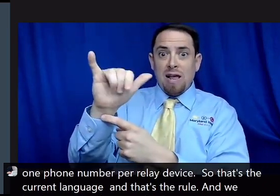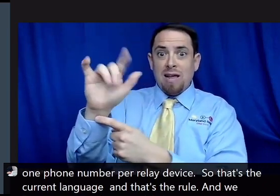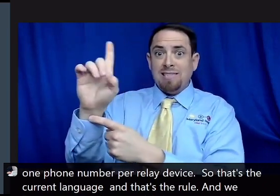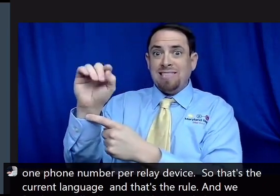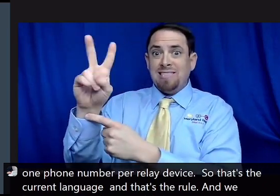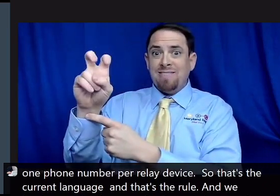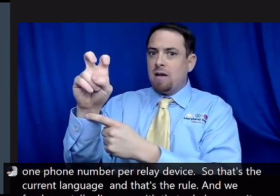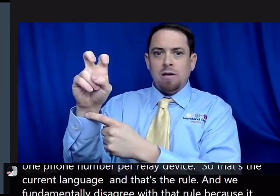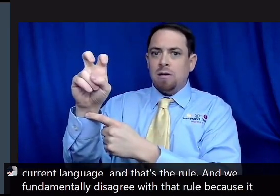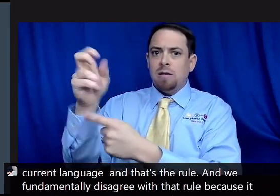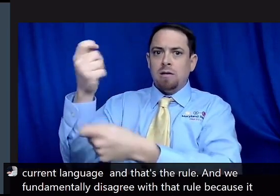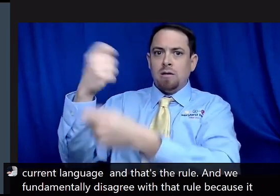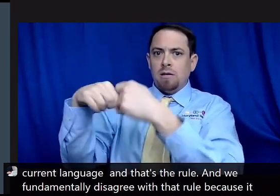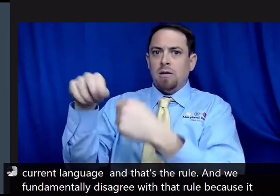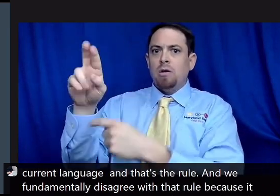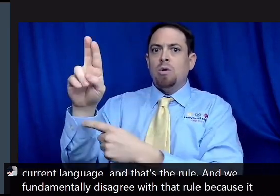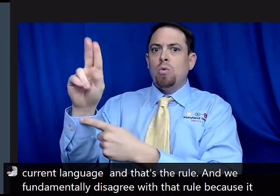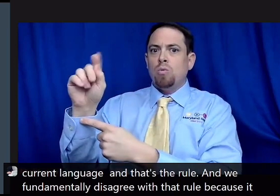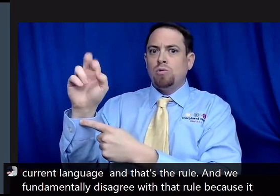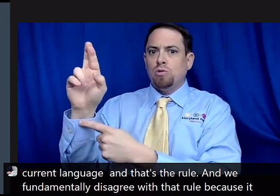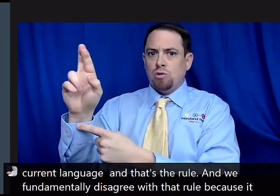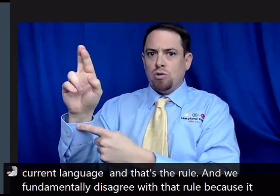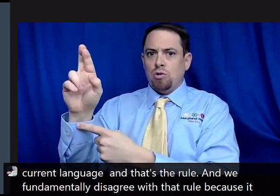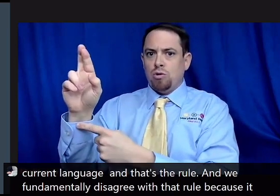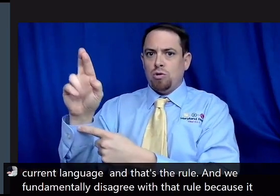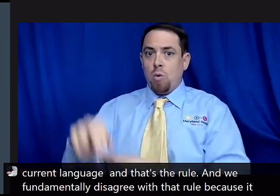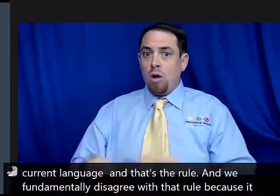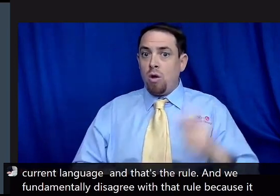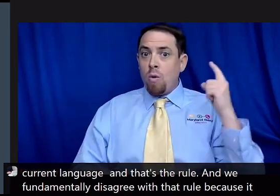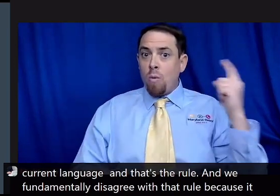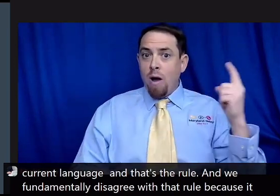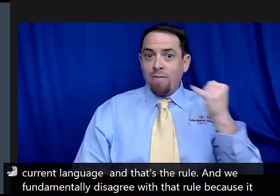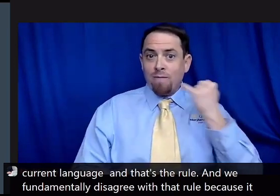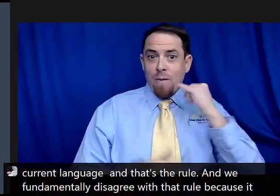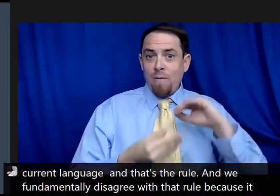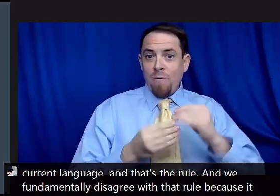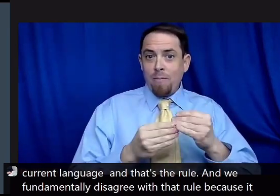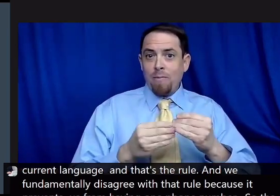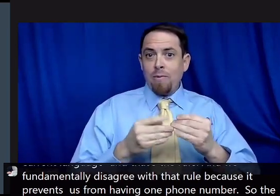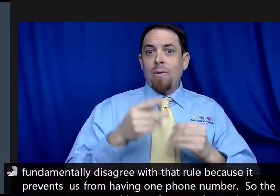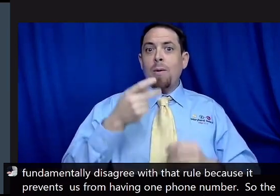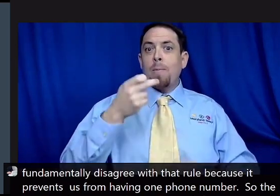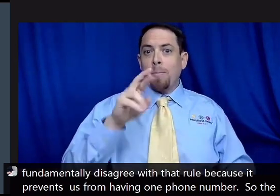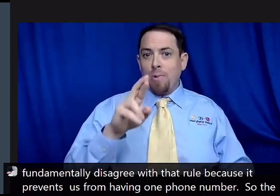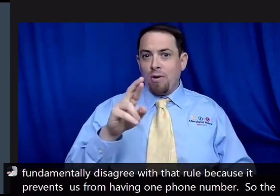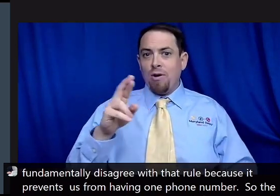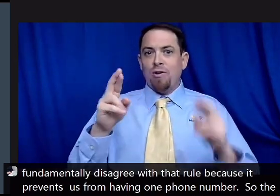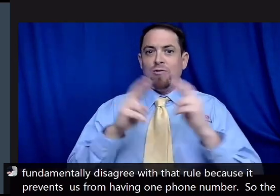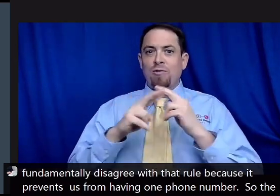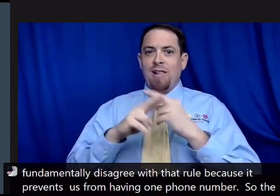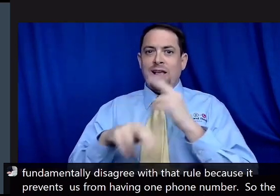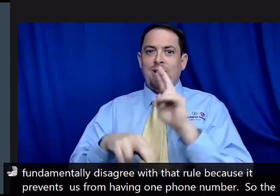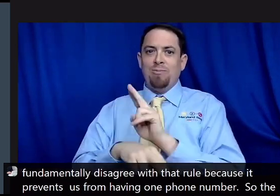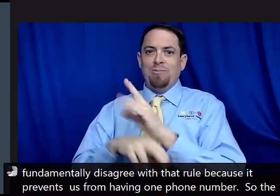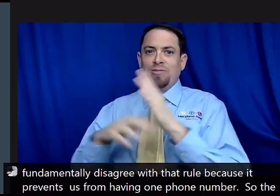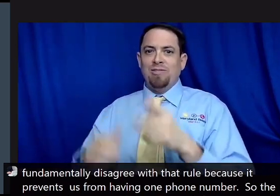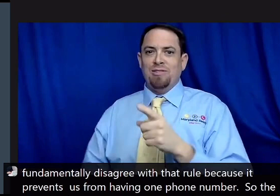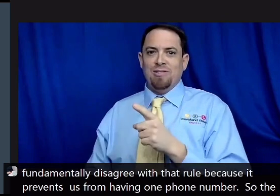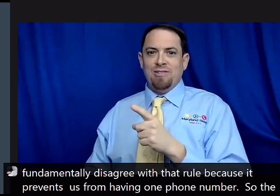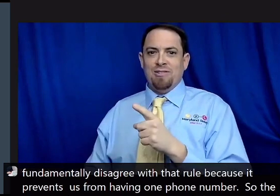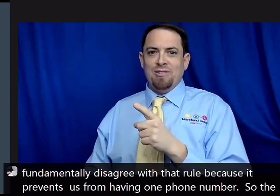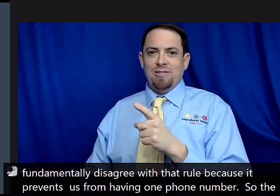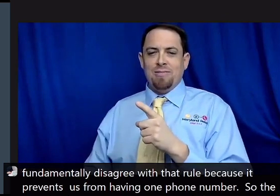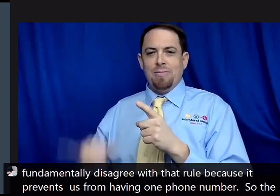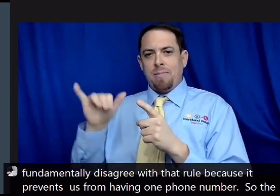is, are we able to change it from relay device to user? 1 phone number per